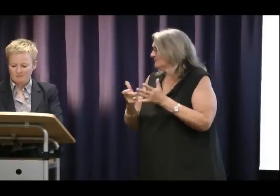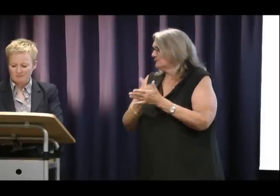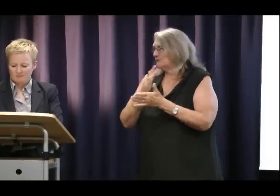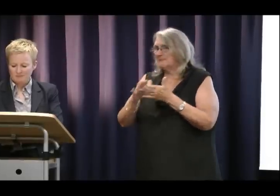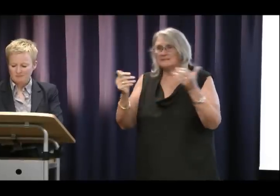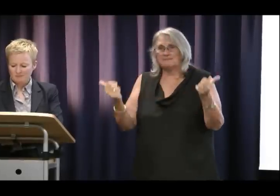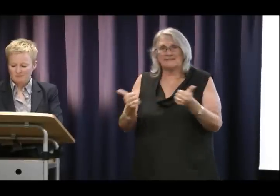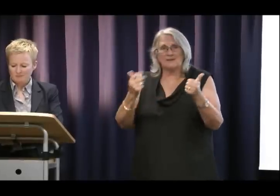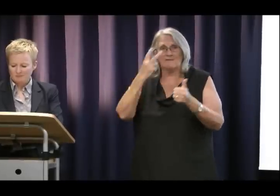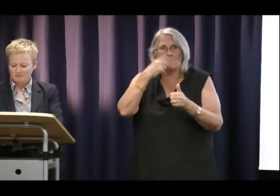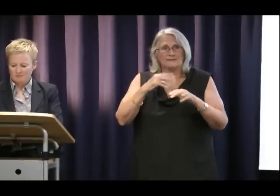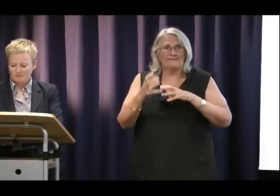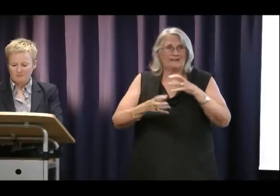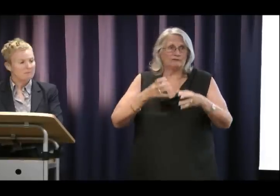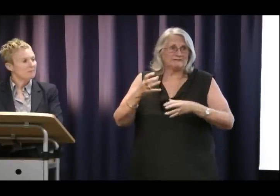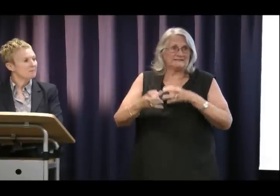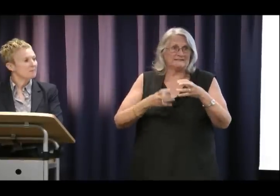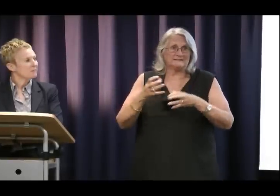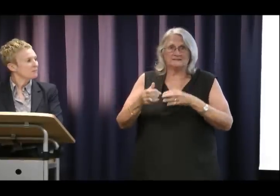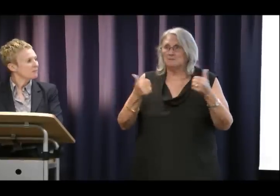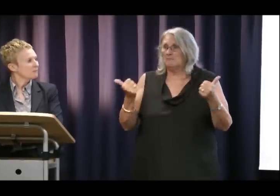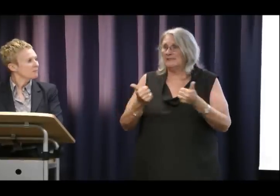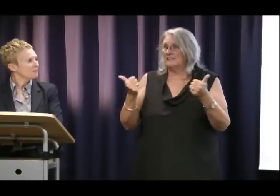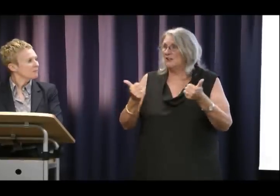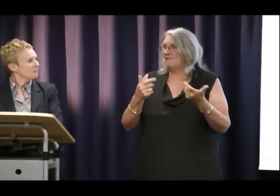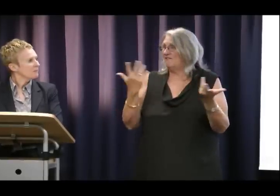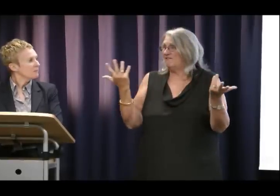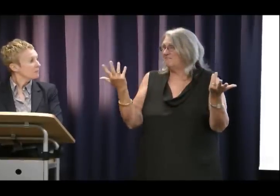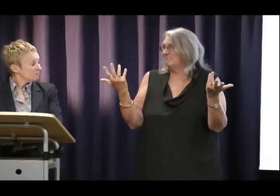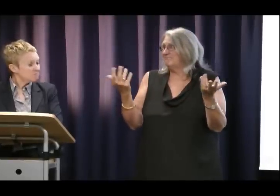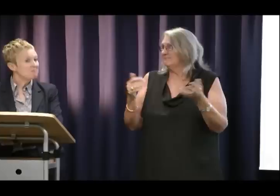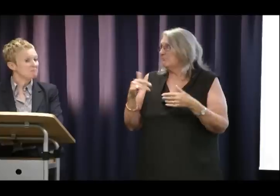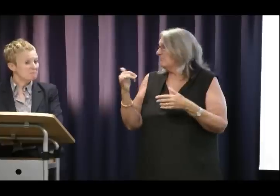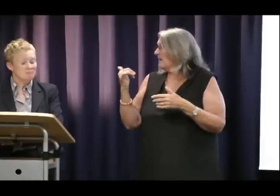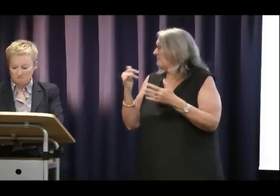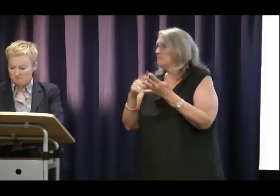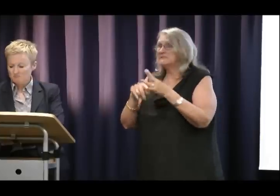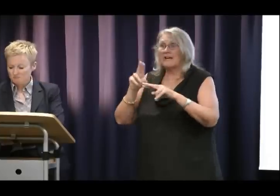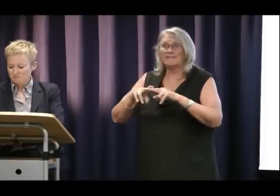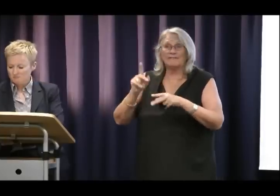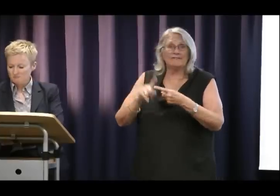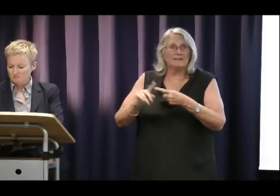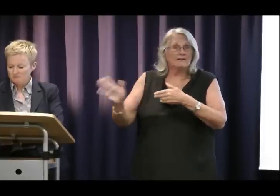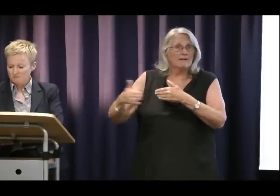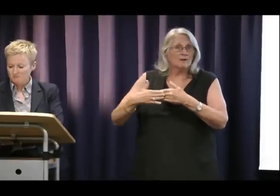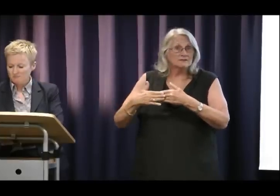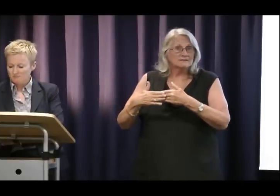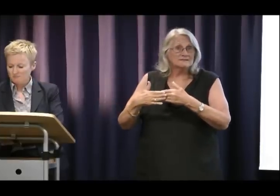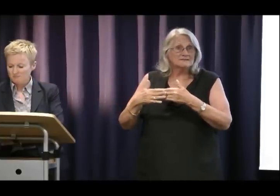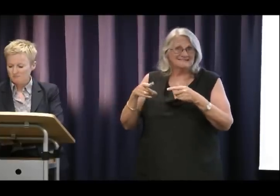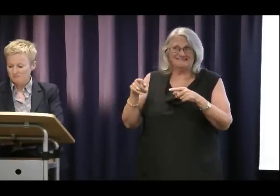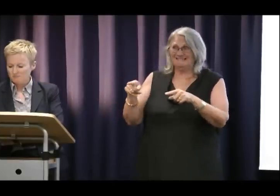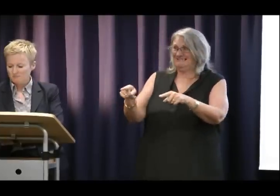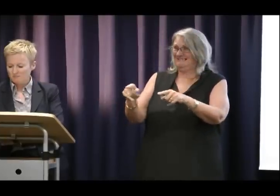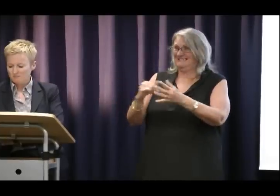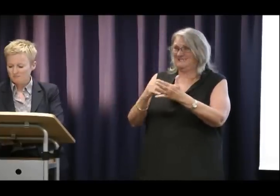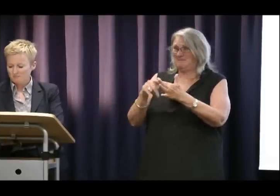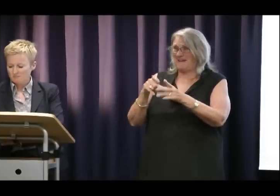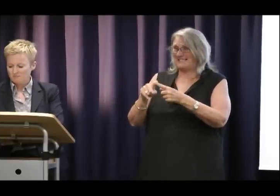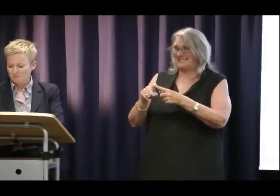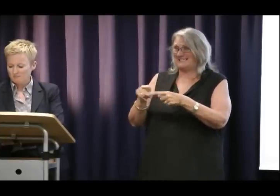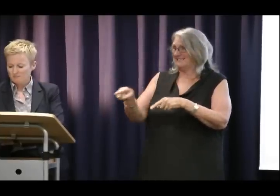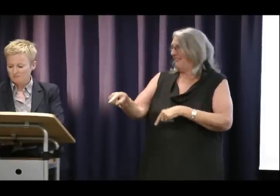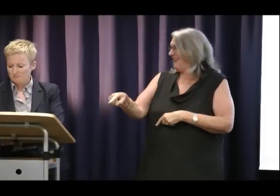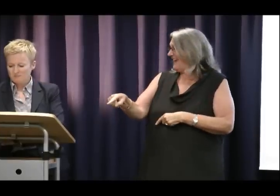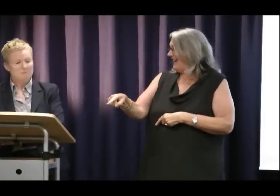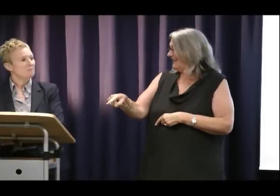Richmond would be a great place. There's plenty of old factories in that location, and there may be, with the TAFE